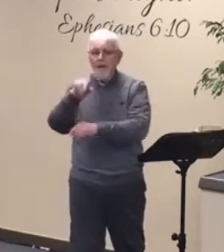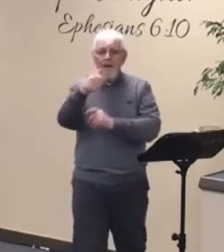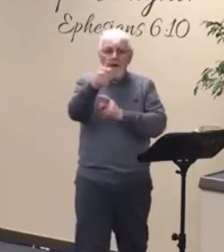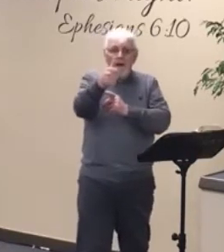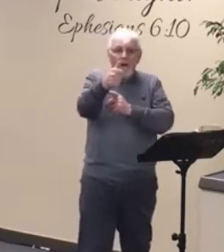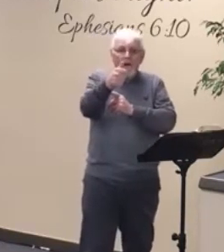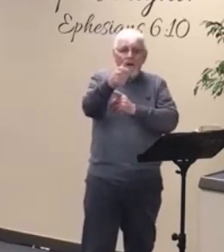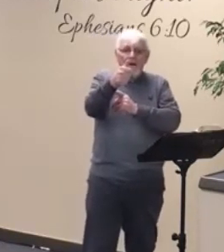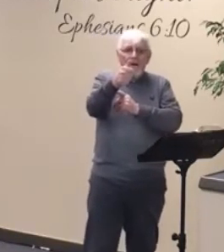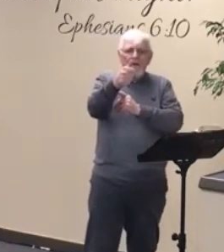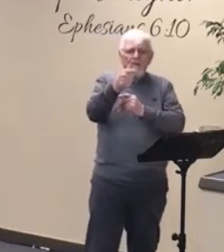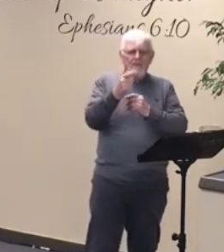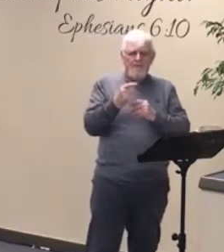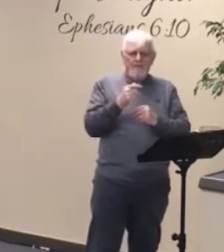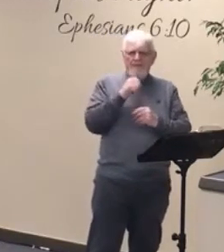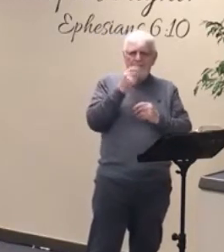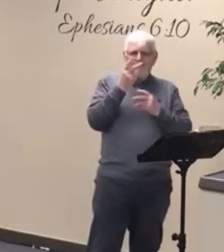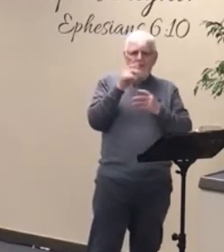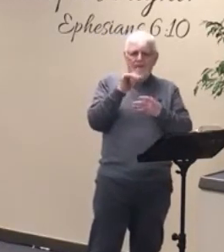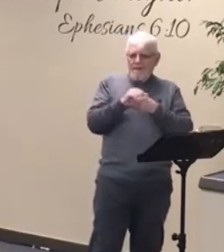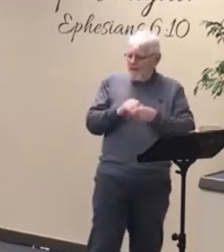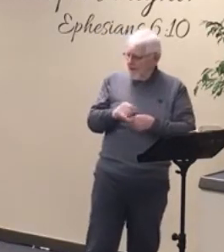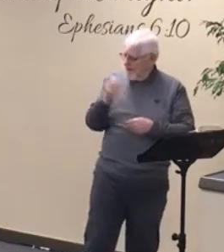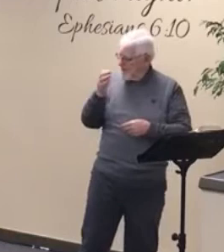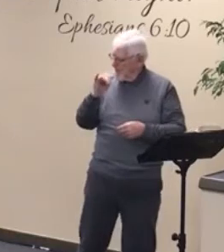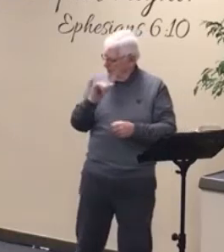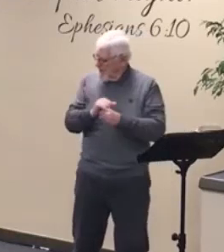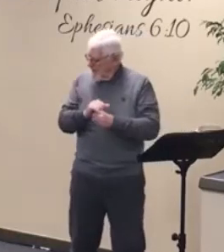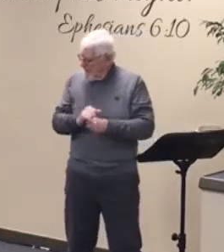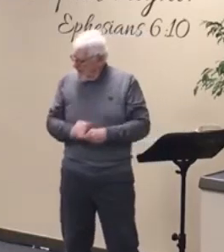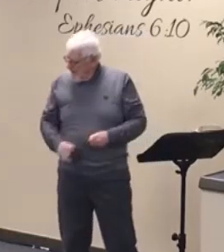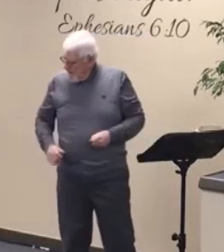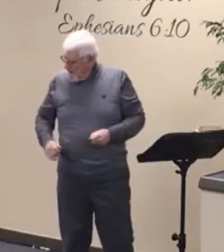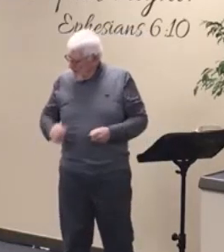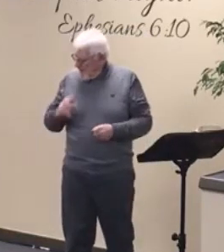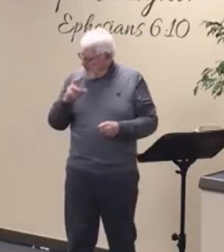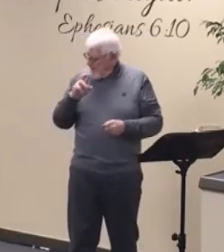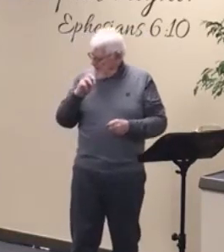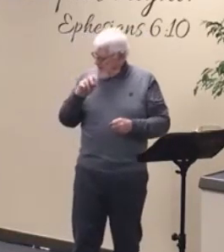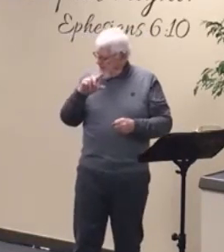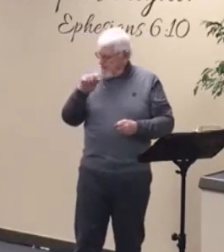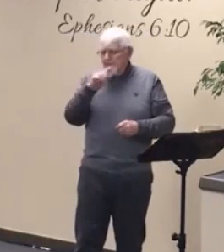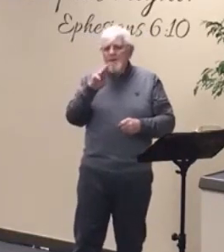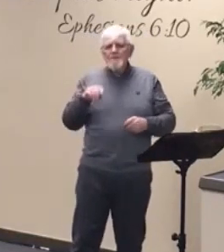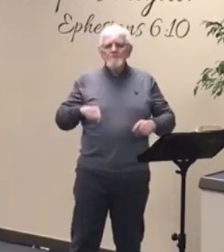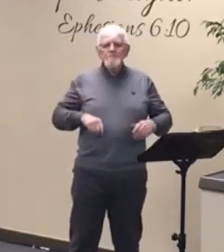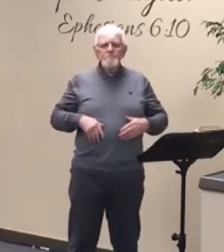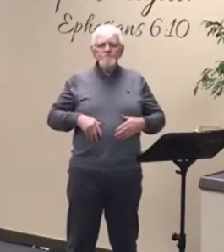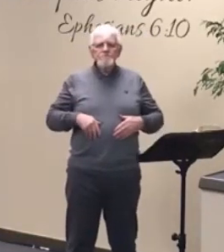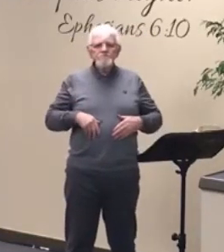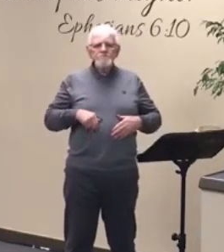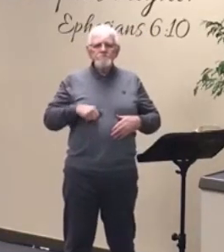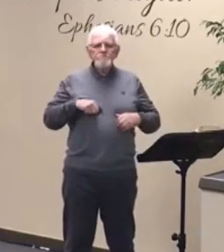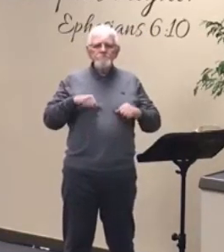ugh. I don't know if I've ever preached an entire message on pride. This is on humility, same thing.